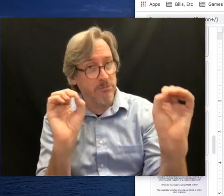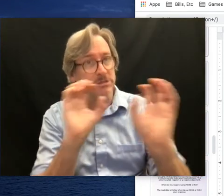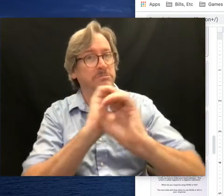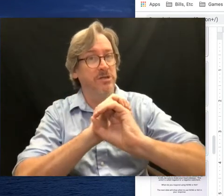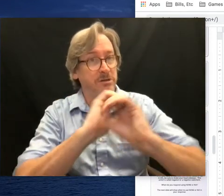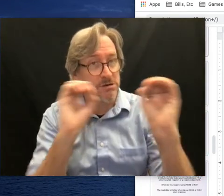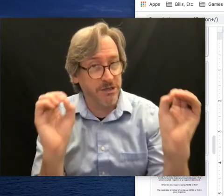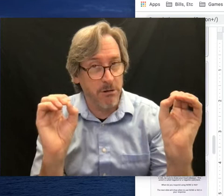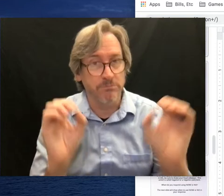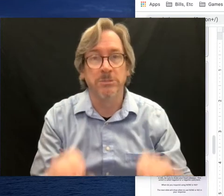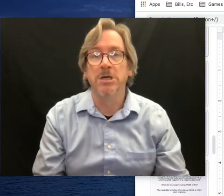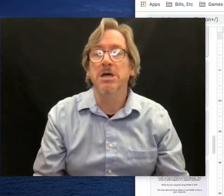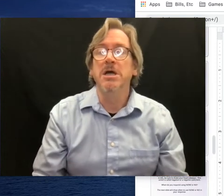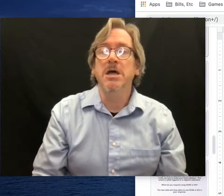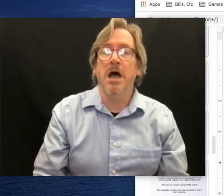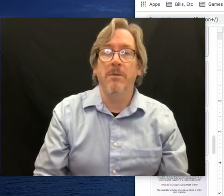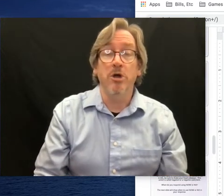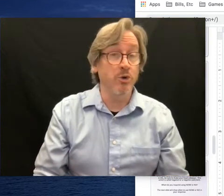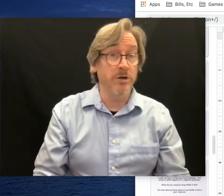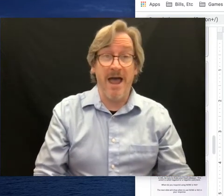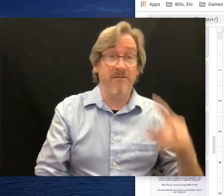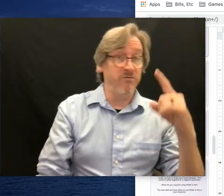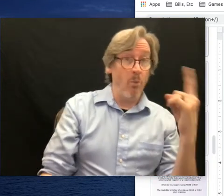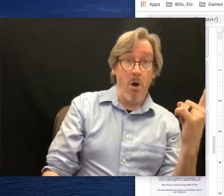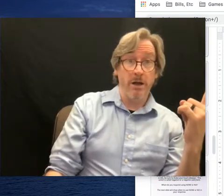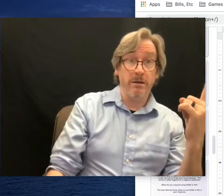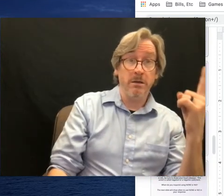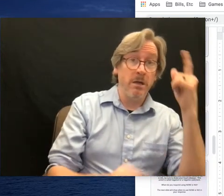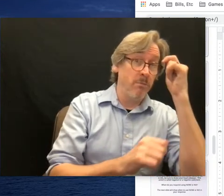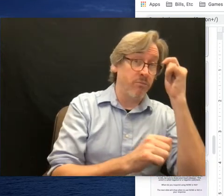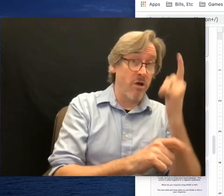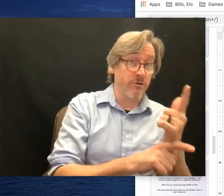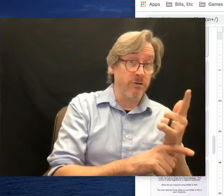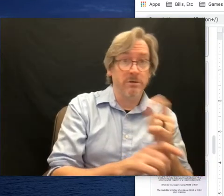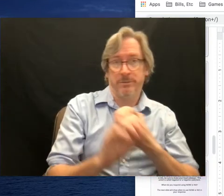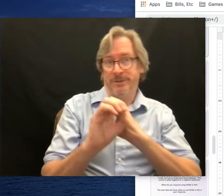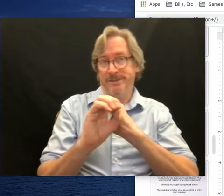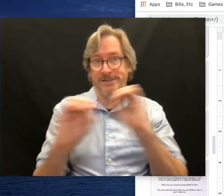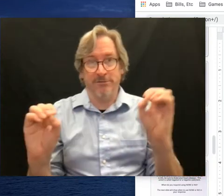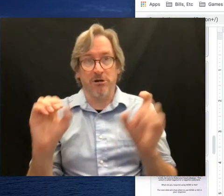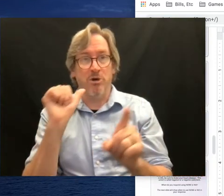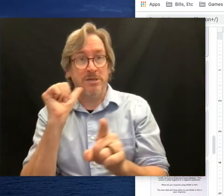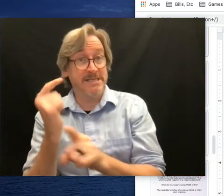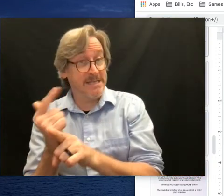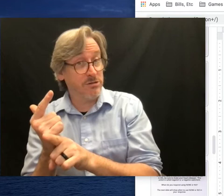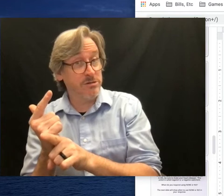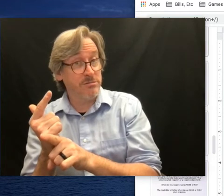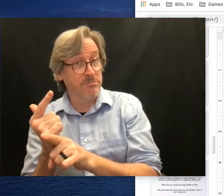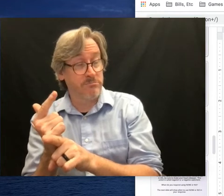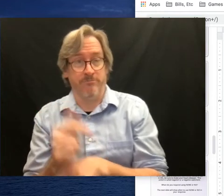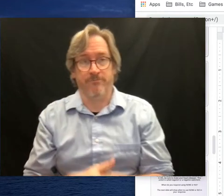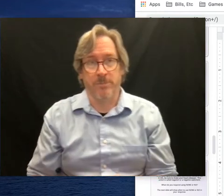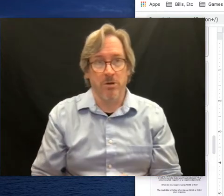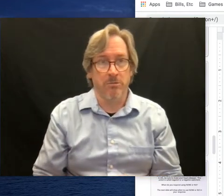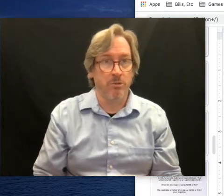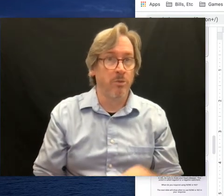a count. There are 0. You could have 1 brother, 0 sisters.